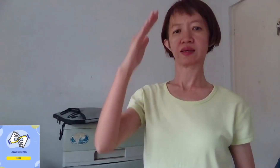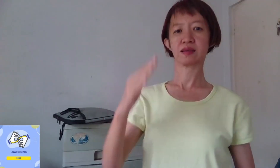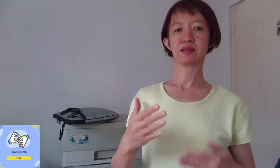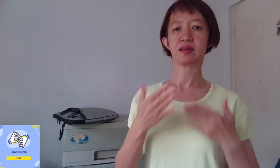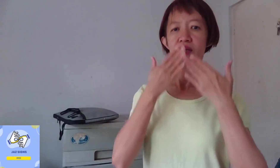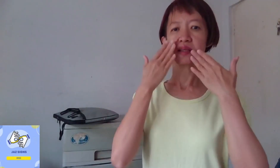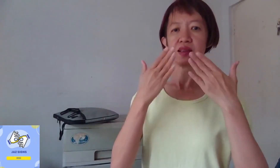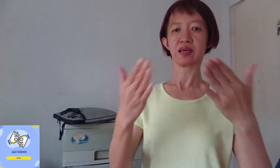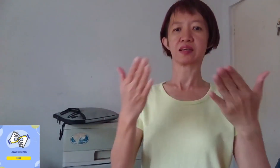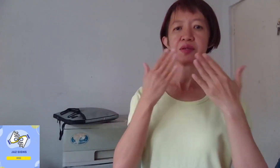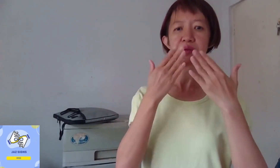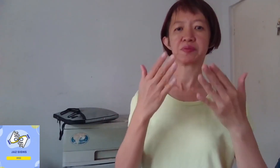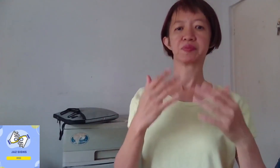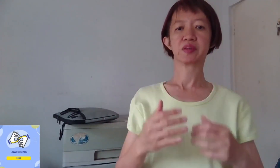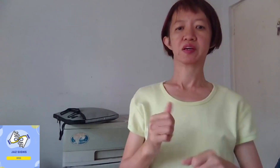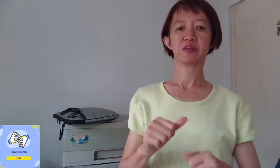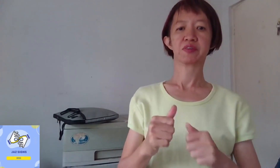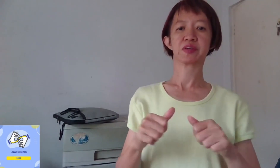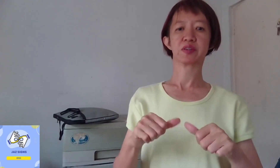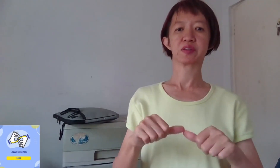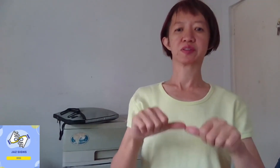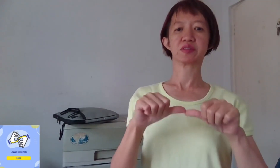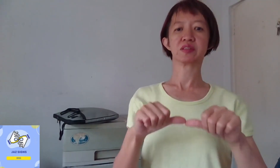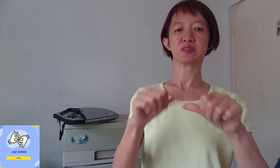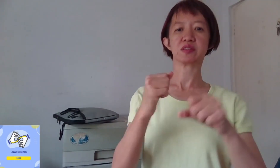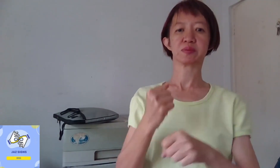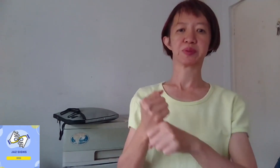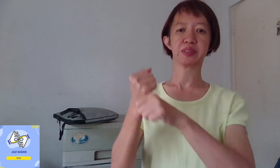Hi, thank you for your continued support.